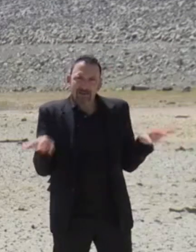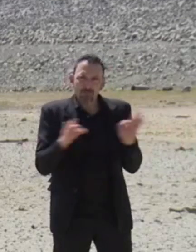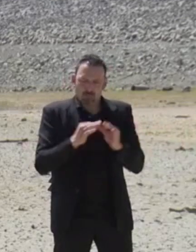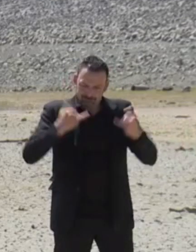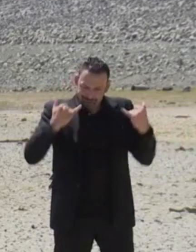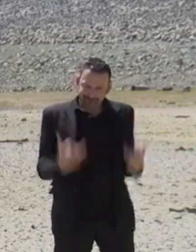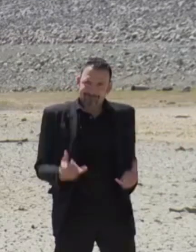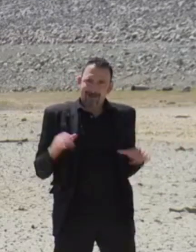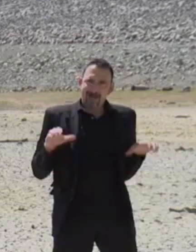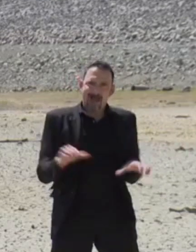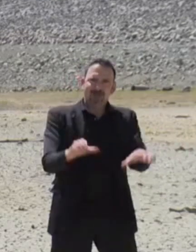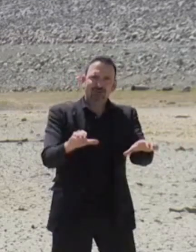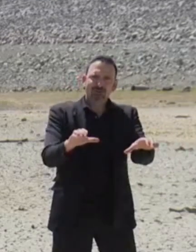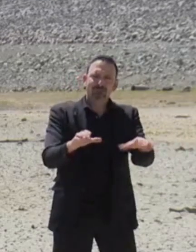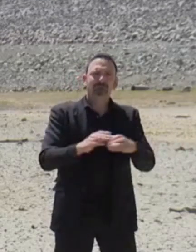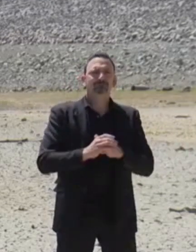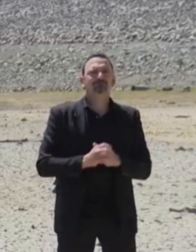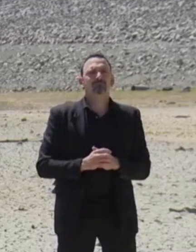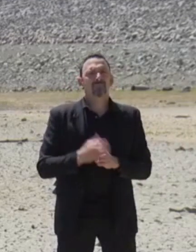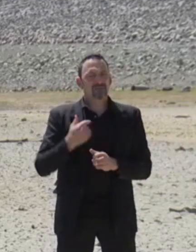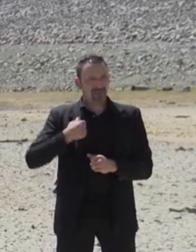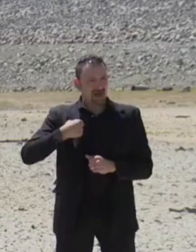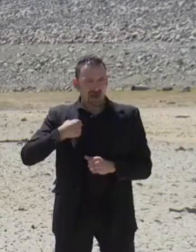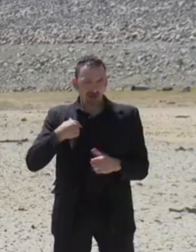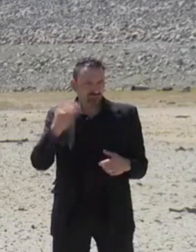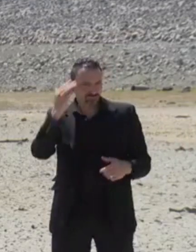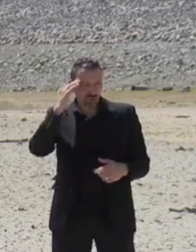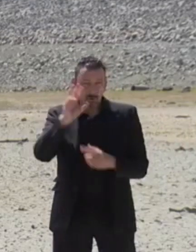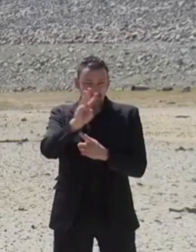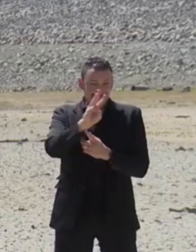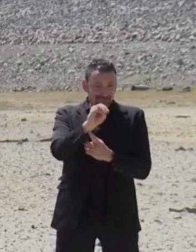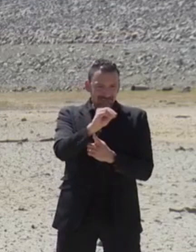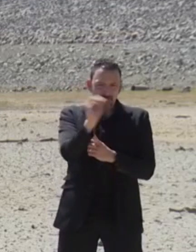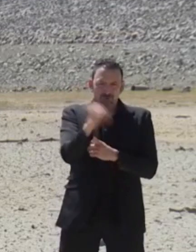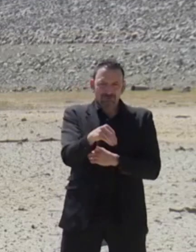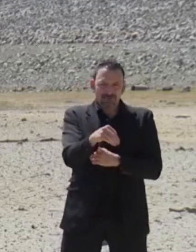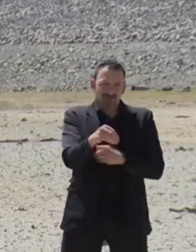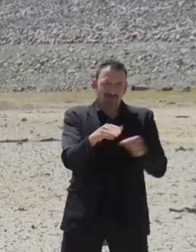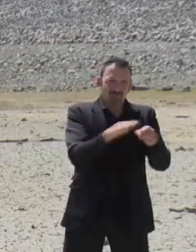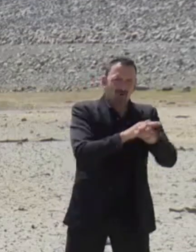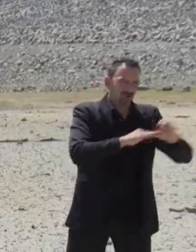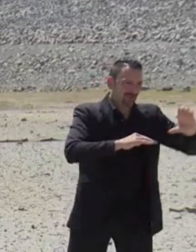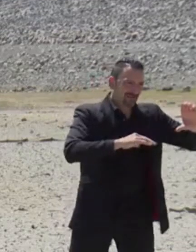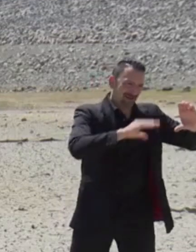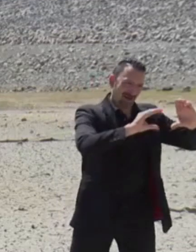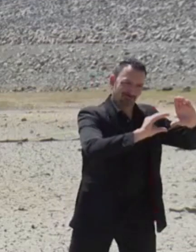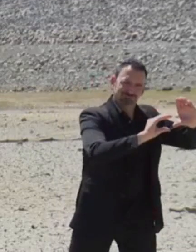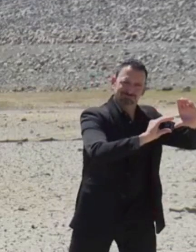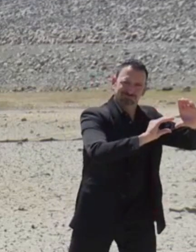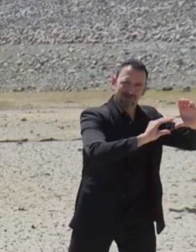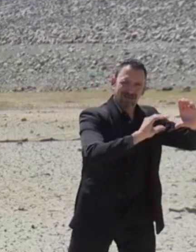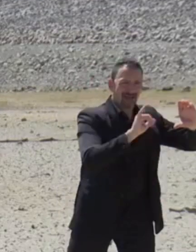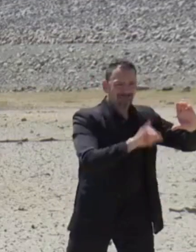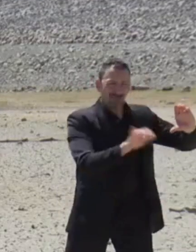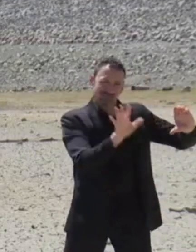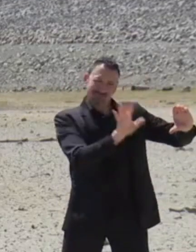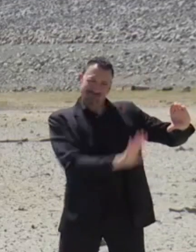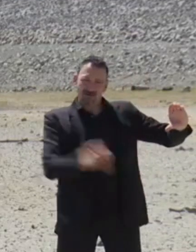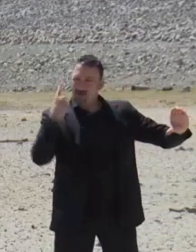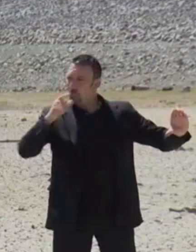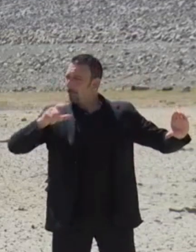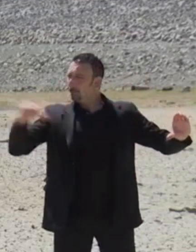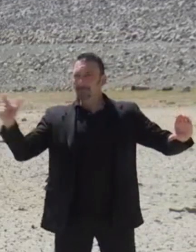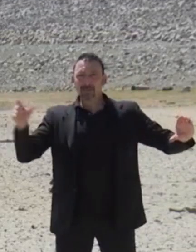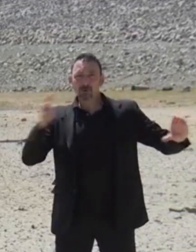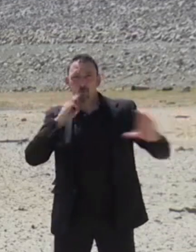I am mindful that 50% capacity, plus or minus, is what we're looking at in the aggregate in large reservoirs all up and